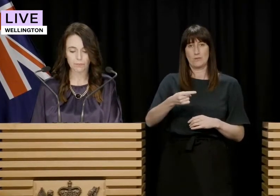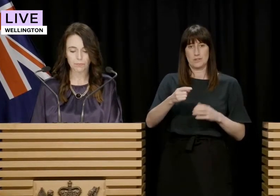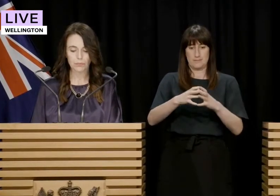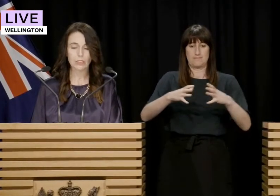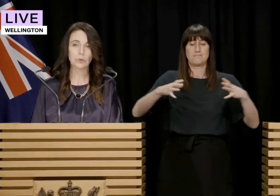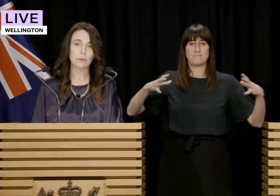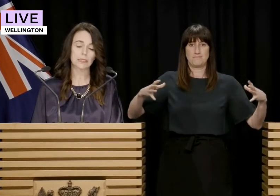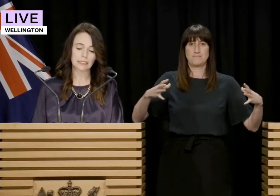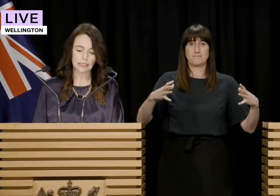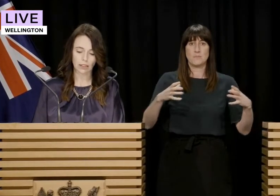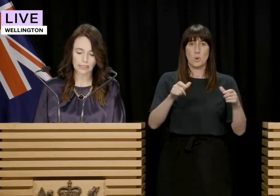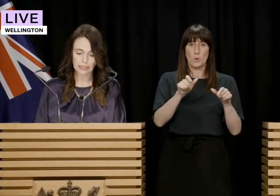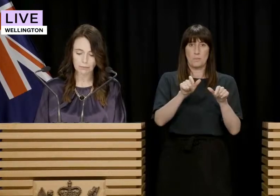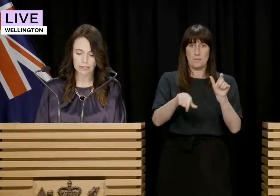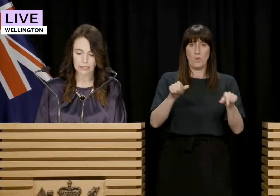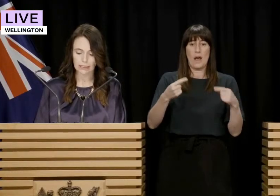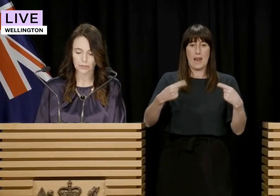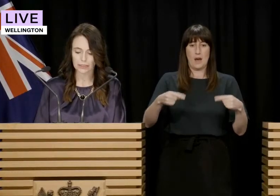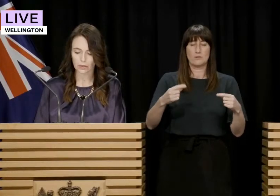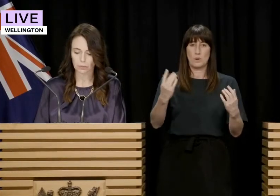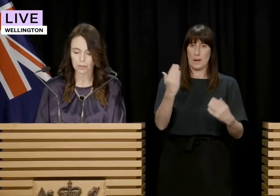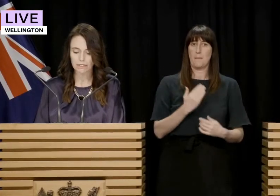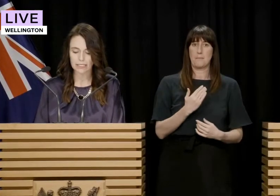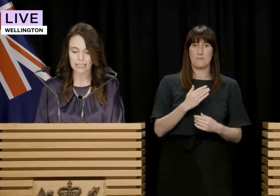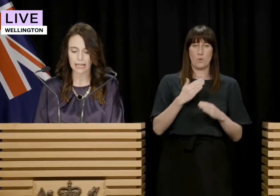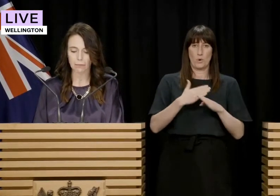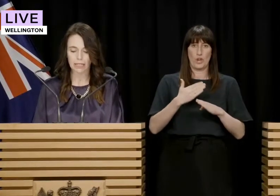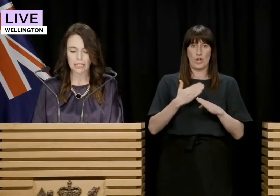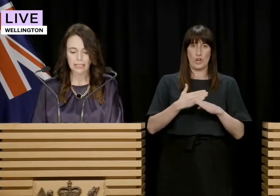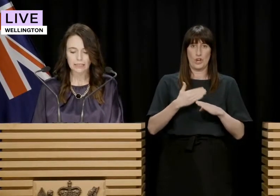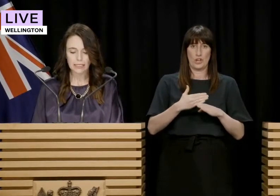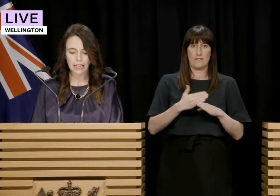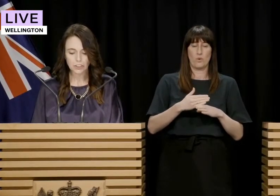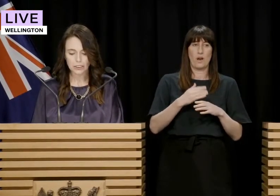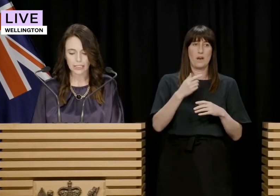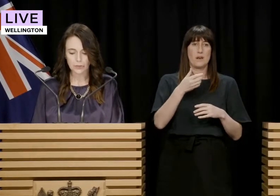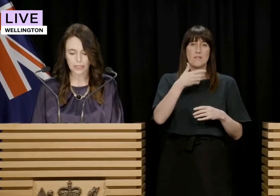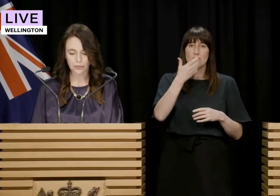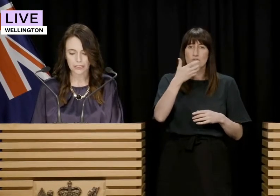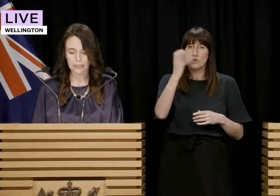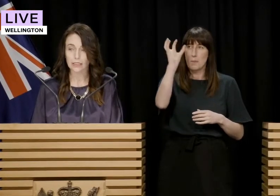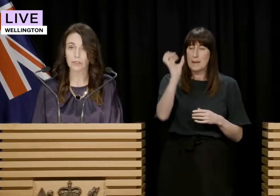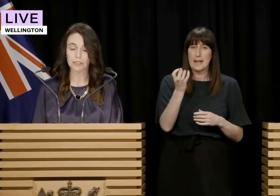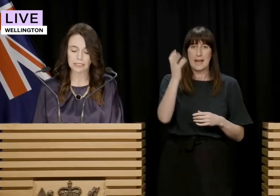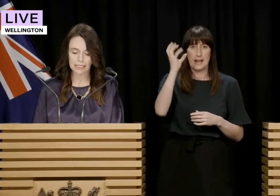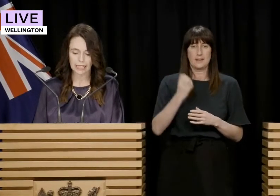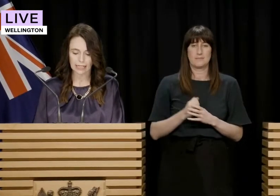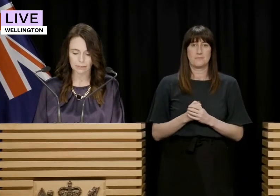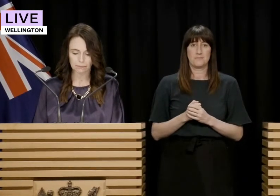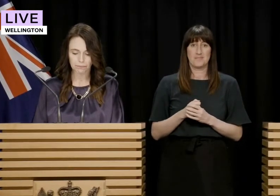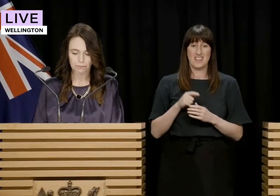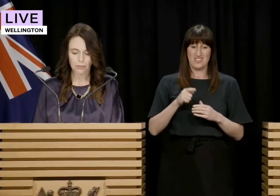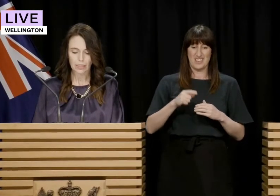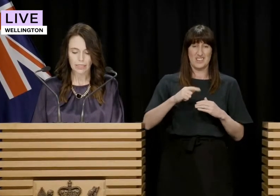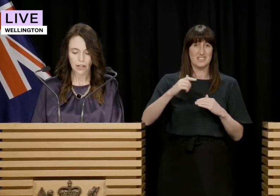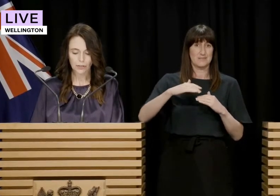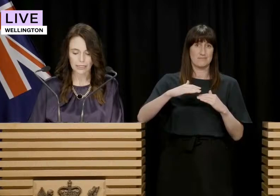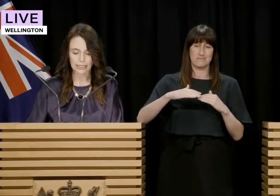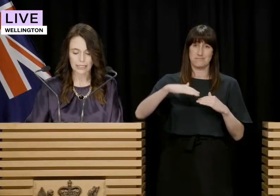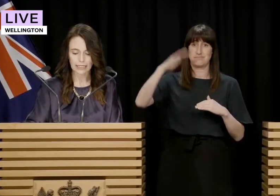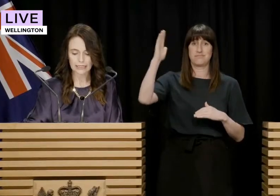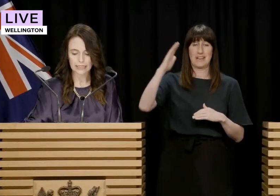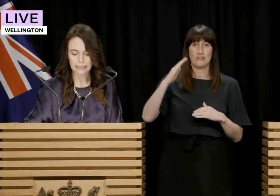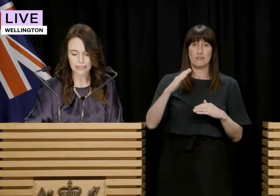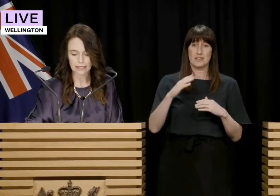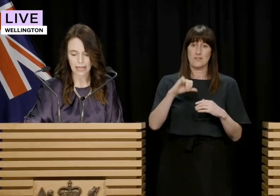year. This represents a 19% increase on the previous cap and is the largest annual increase in over a decade.